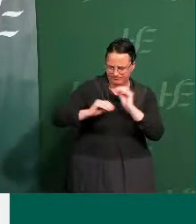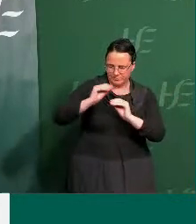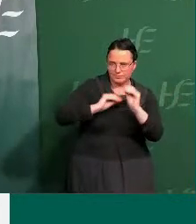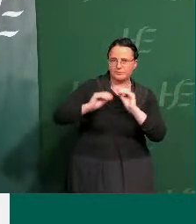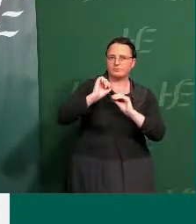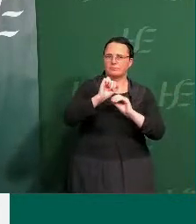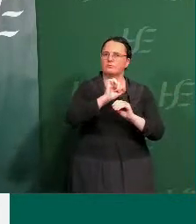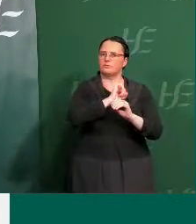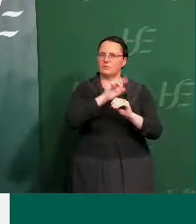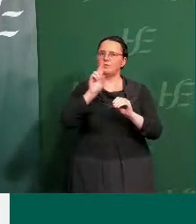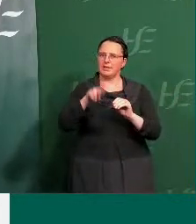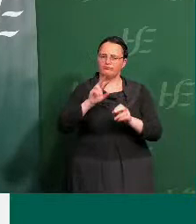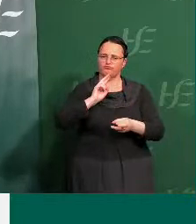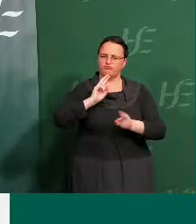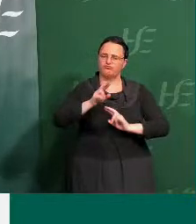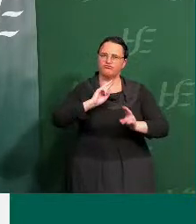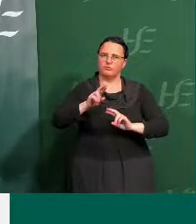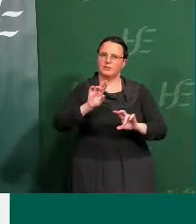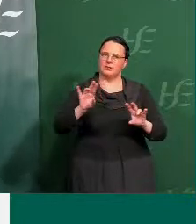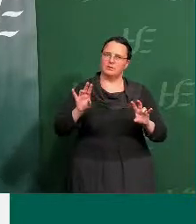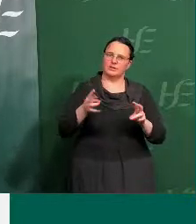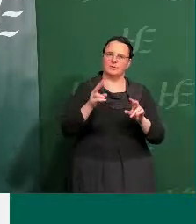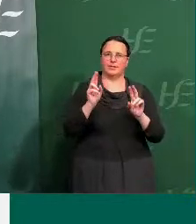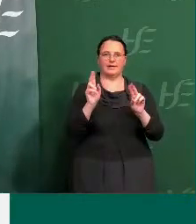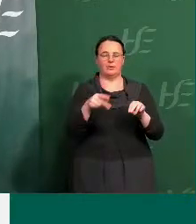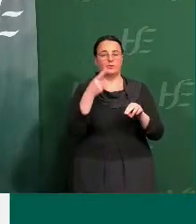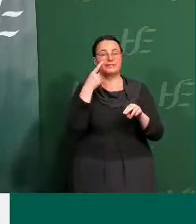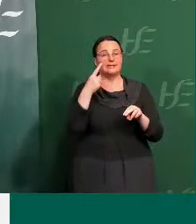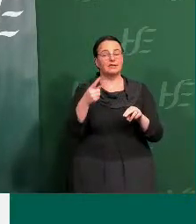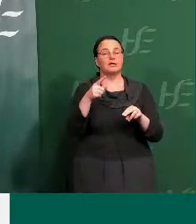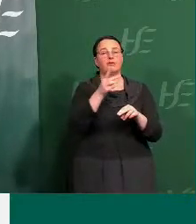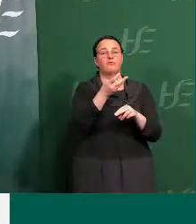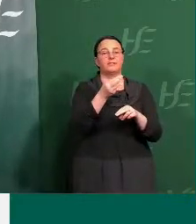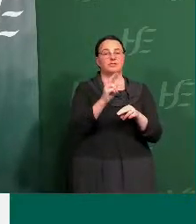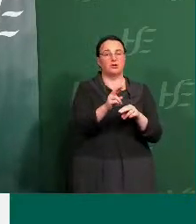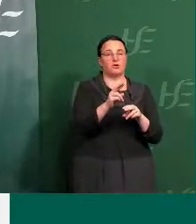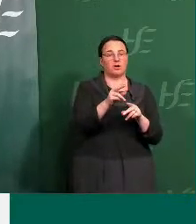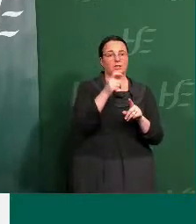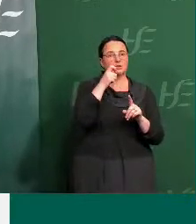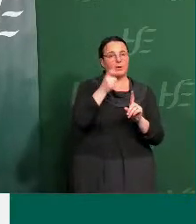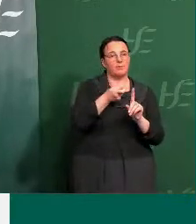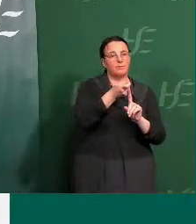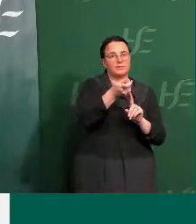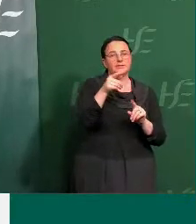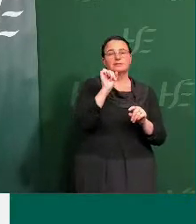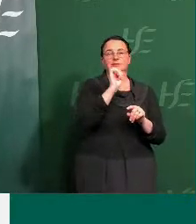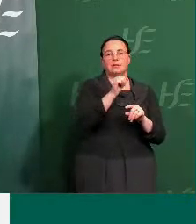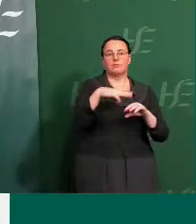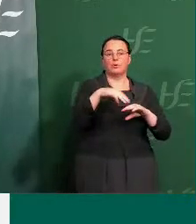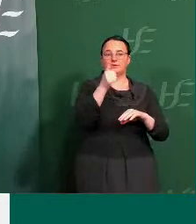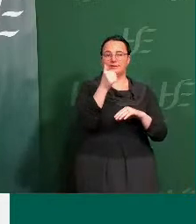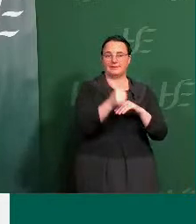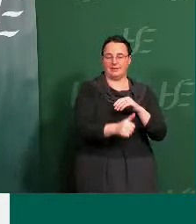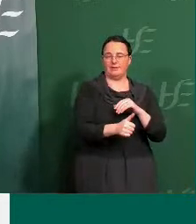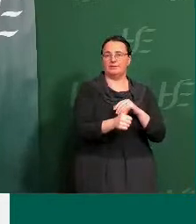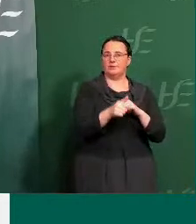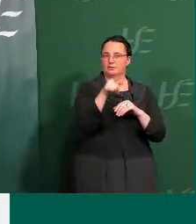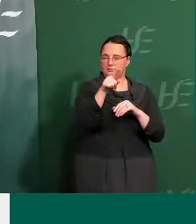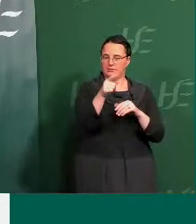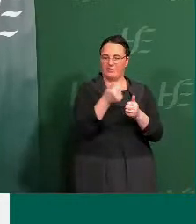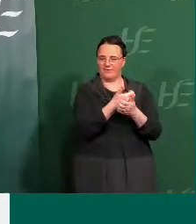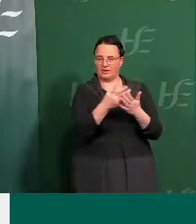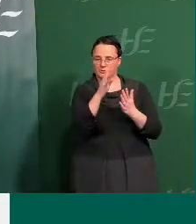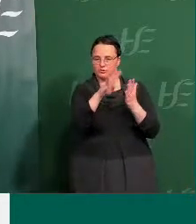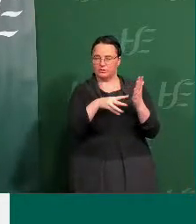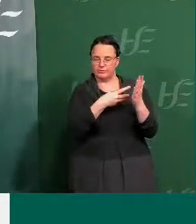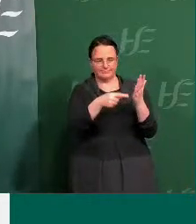ensure that we can respond as well as we can. And we are seeing in terms of PCR testing, for example, now in most days, there are slots become available during